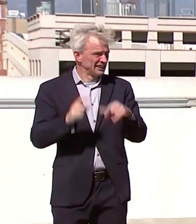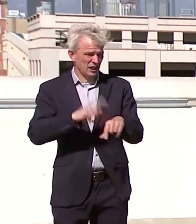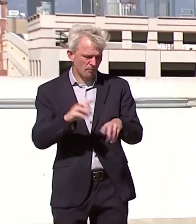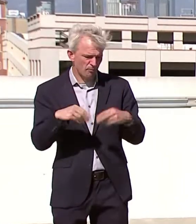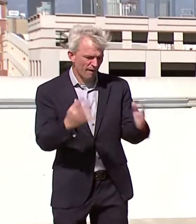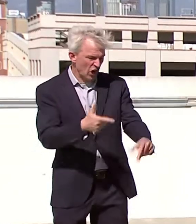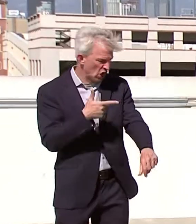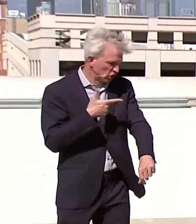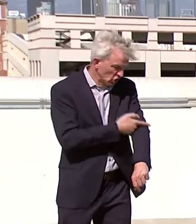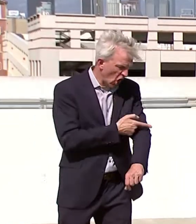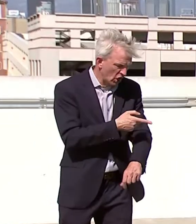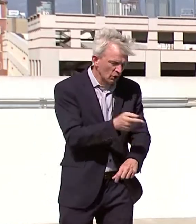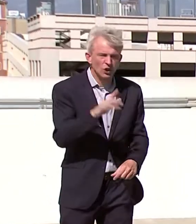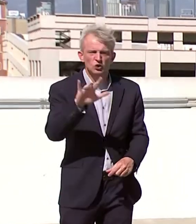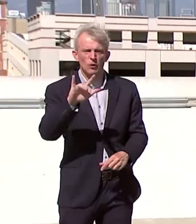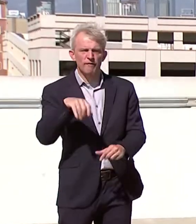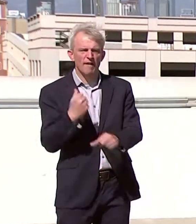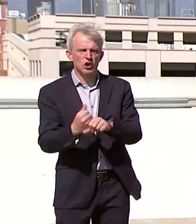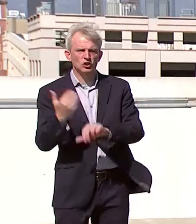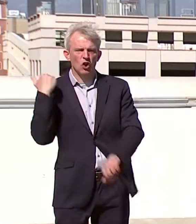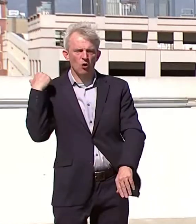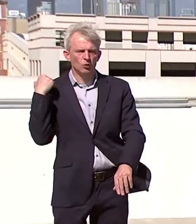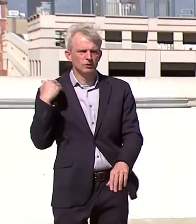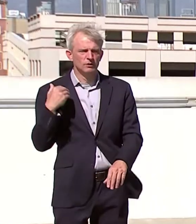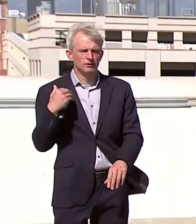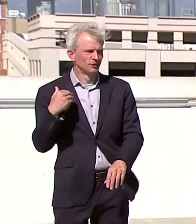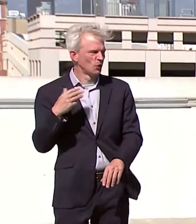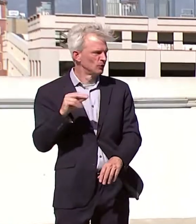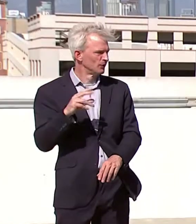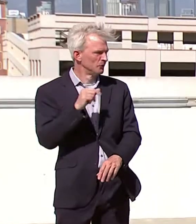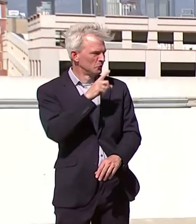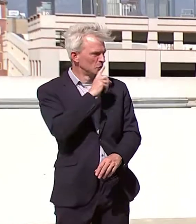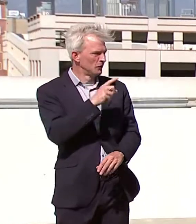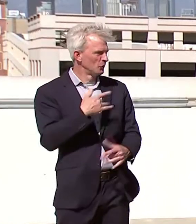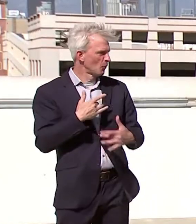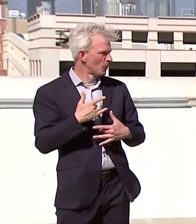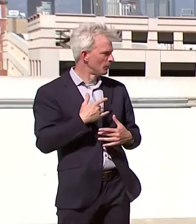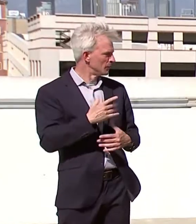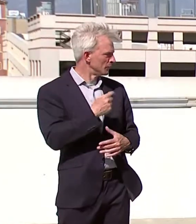every one of us, no, he actually, I witnessed him do some more recently, so don't worry.